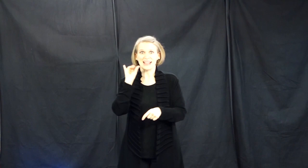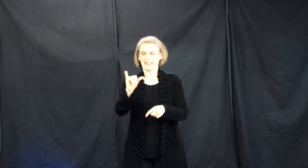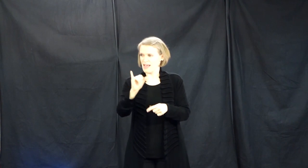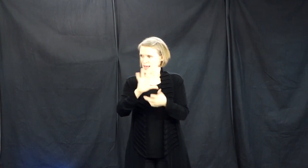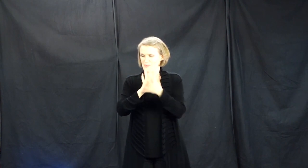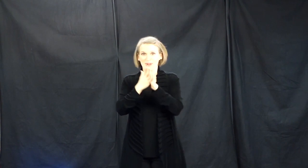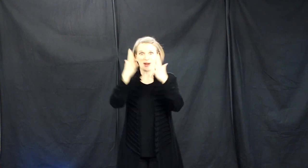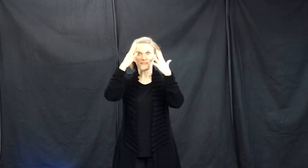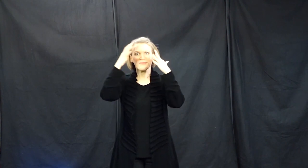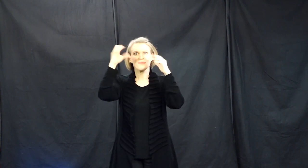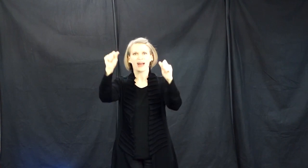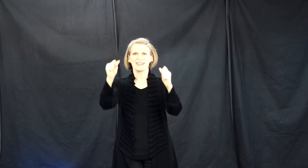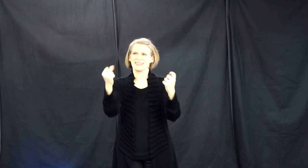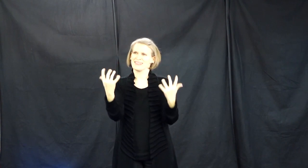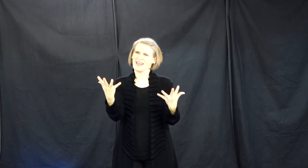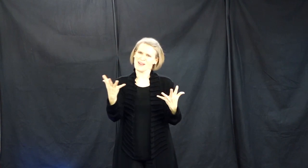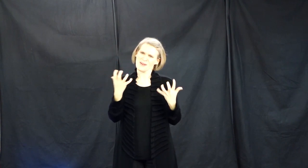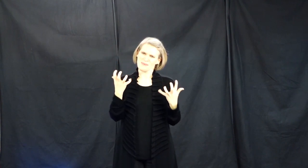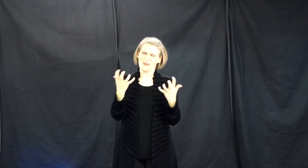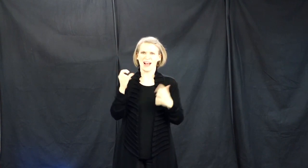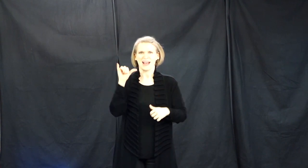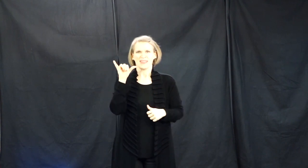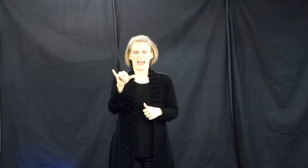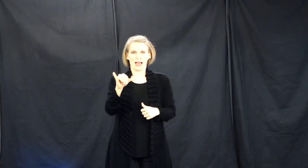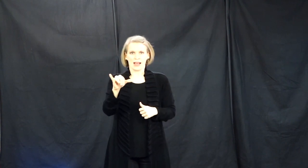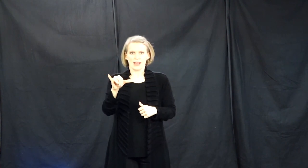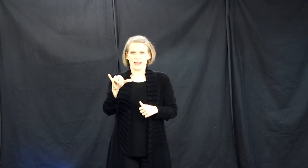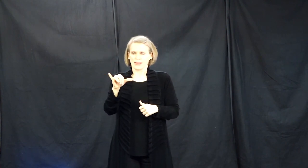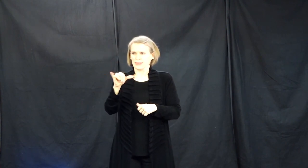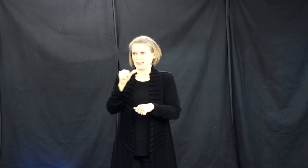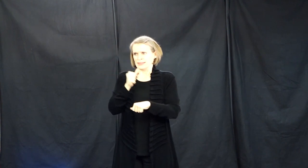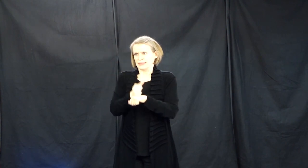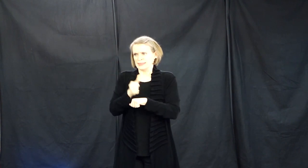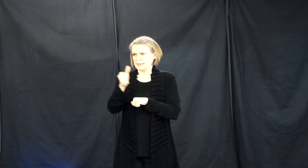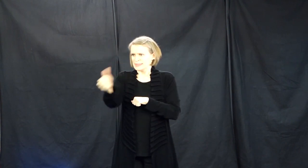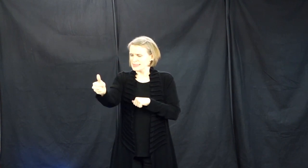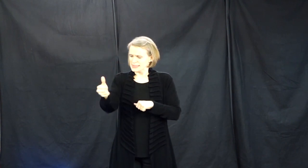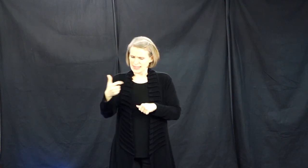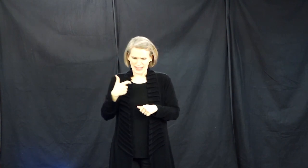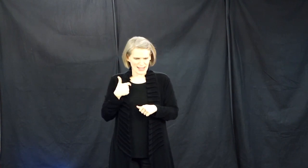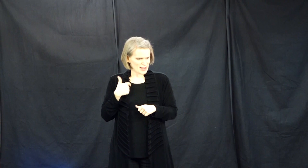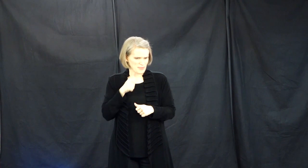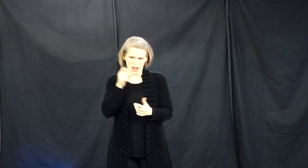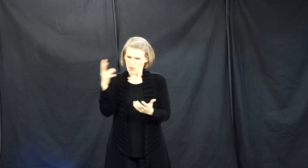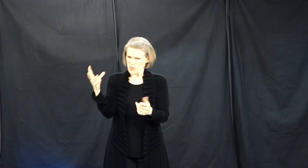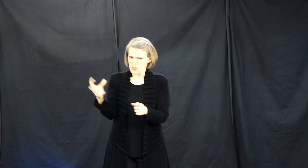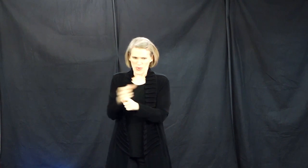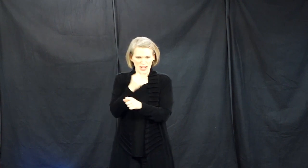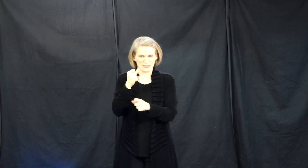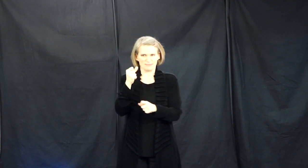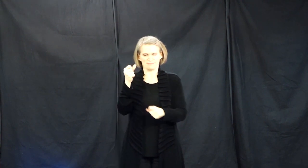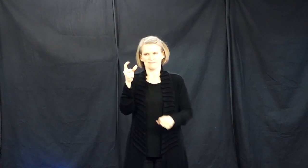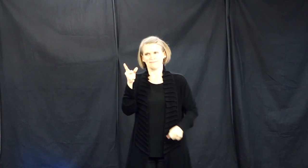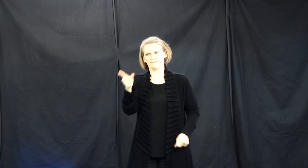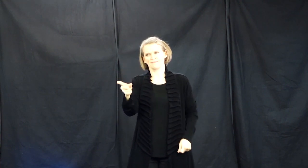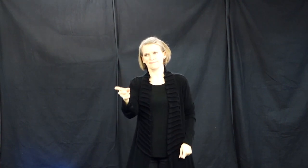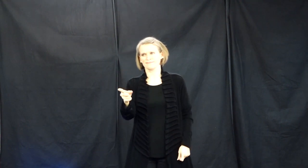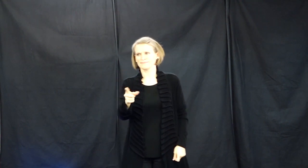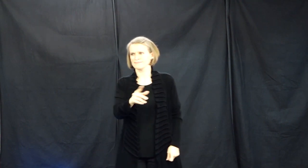the room where it happens. You've kept me from the room where it happens for the last time.